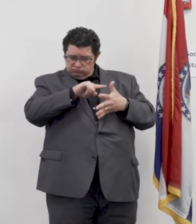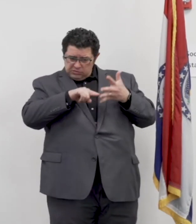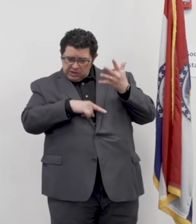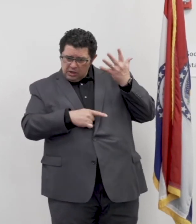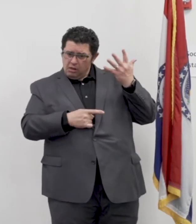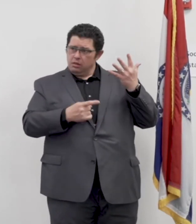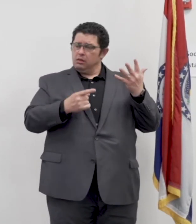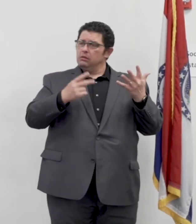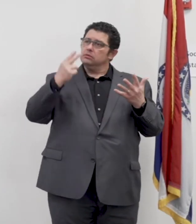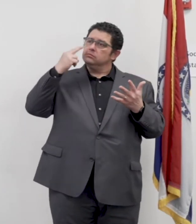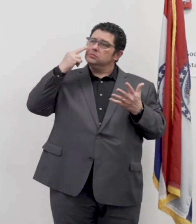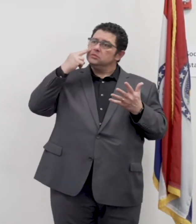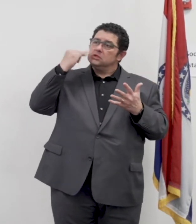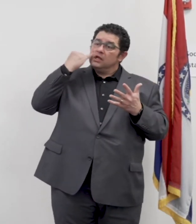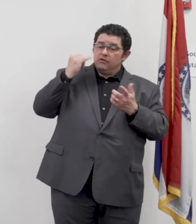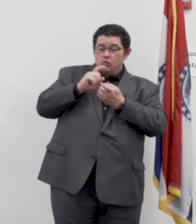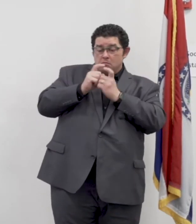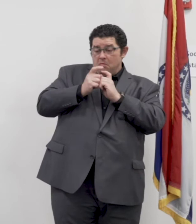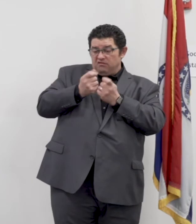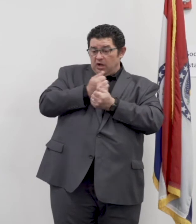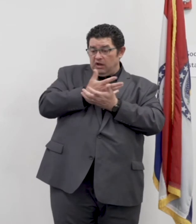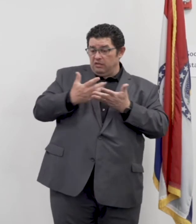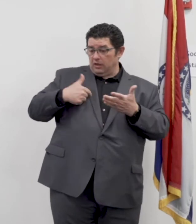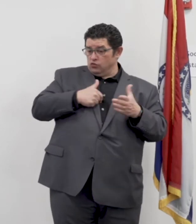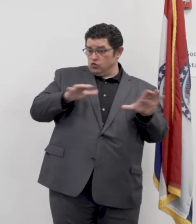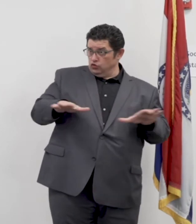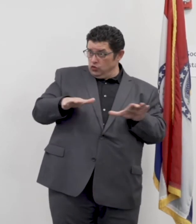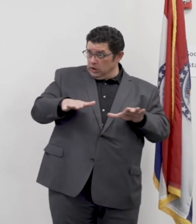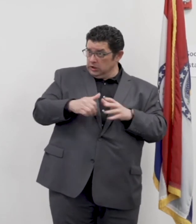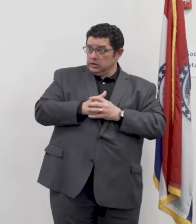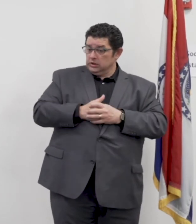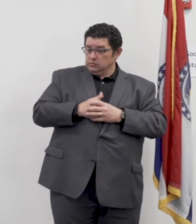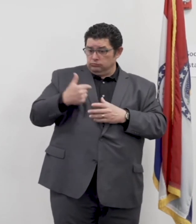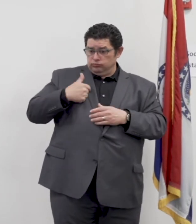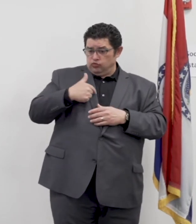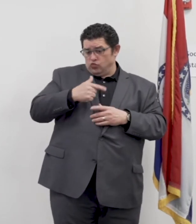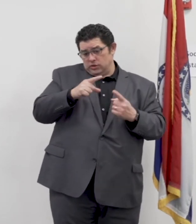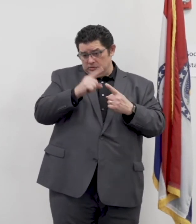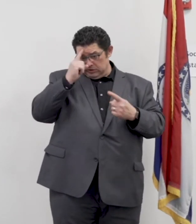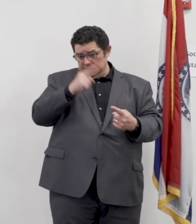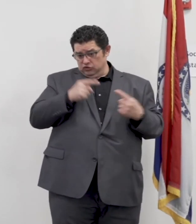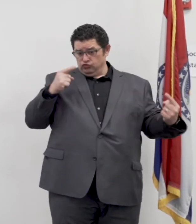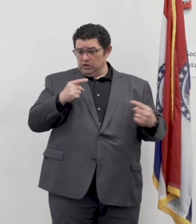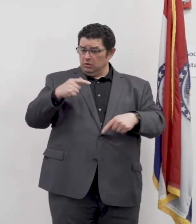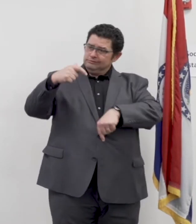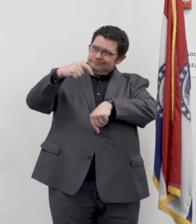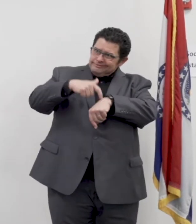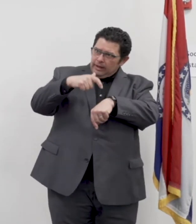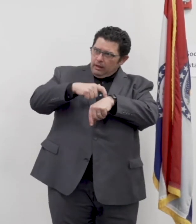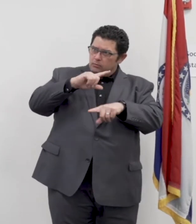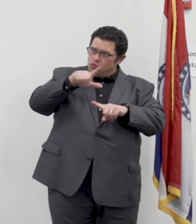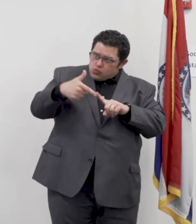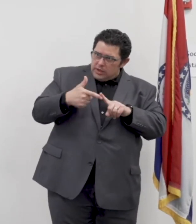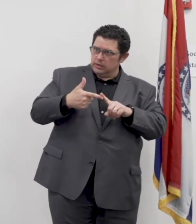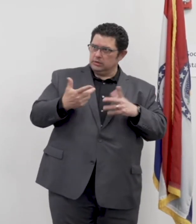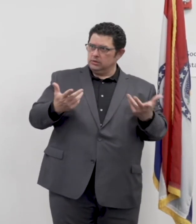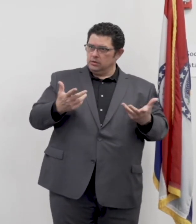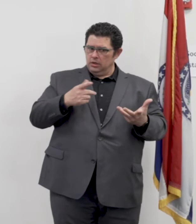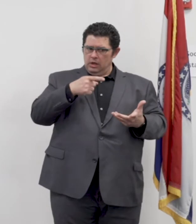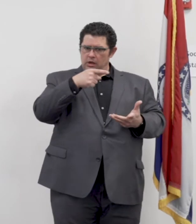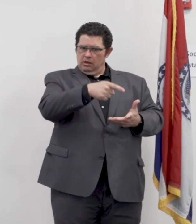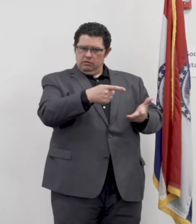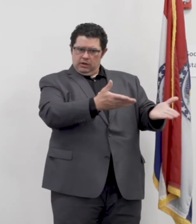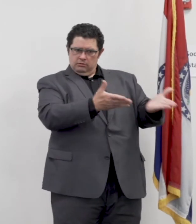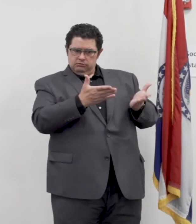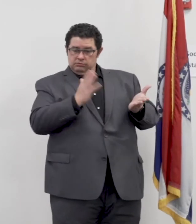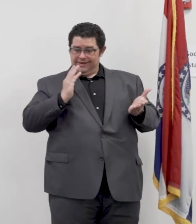it would modify anything we're already doing. We certainly disagree on the timeline. They've expressed their timeline. Our